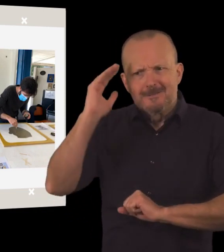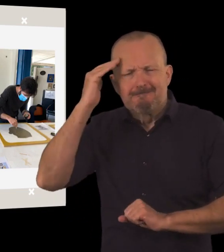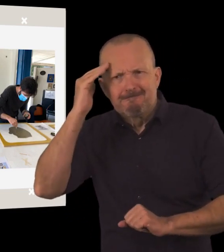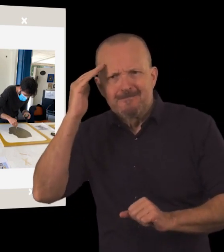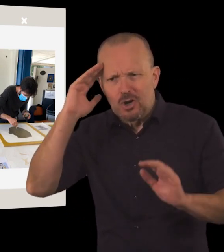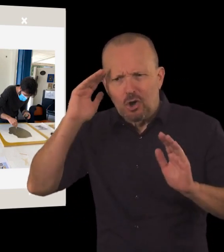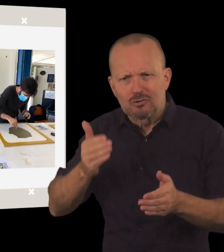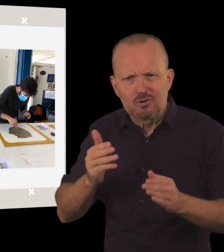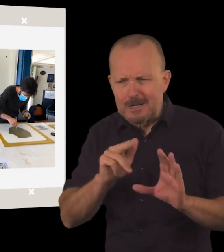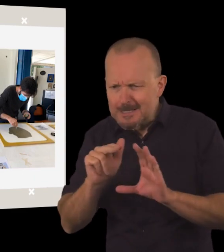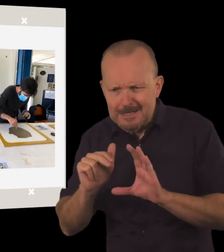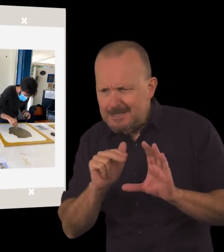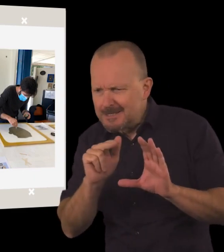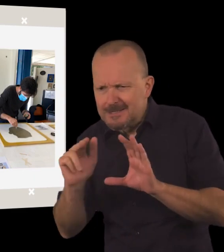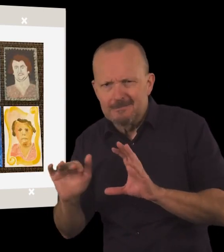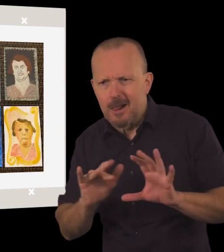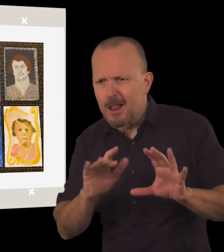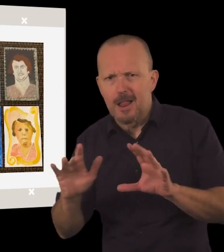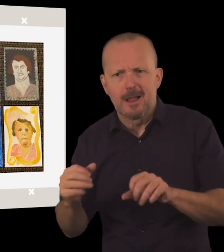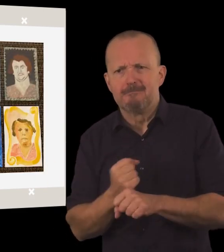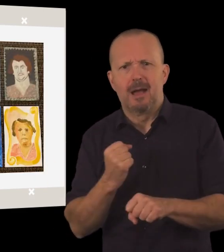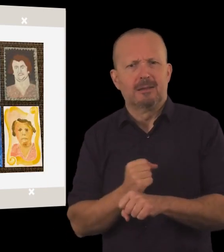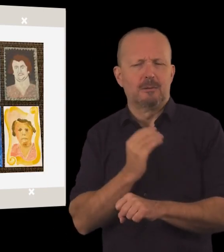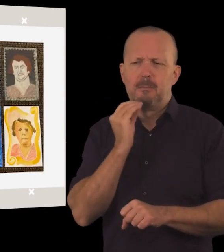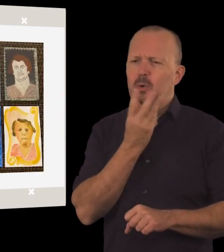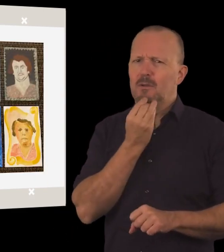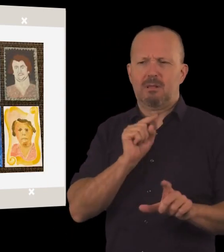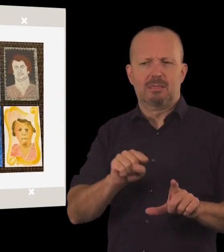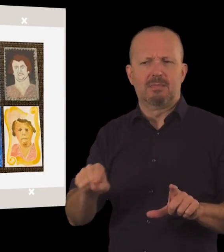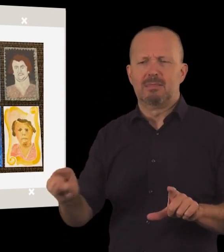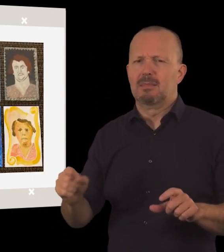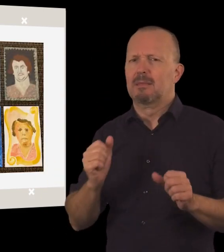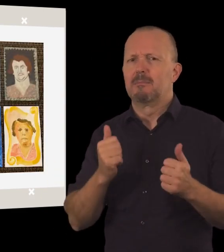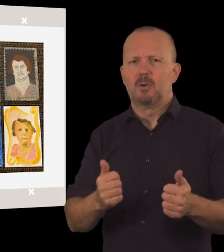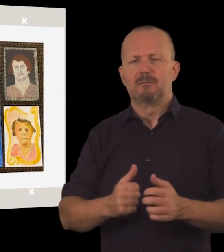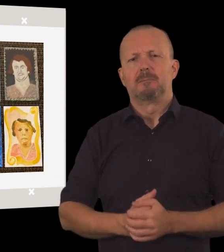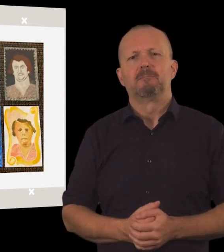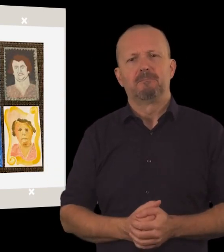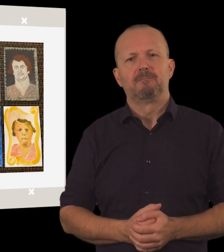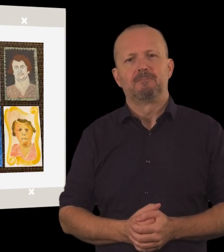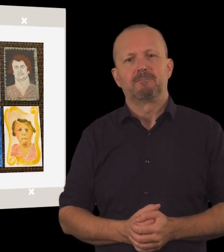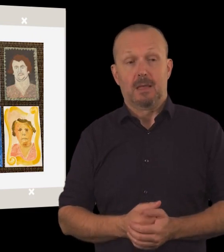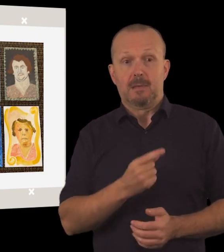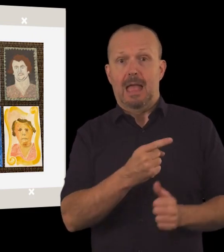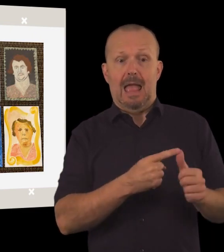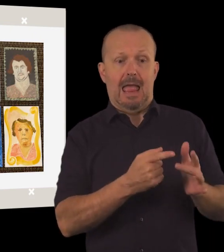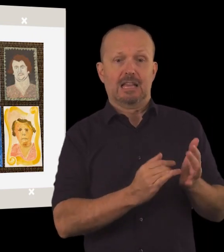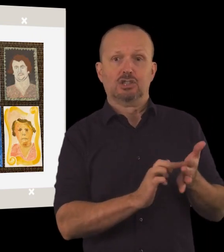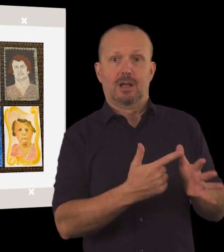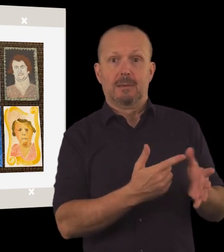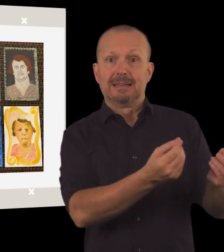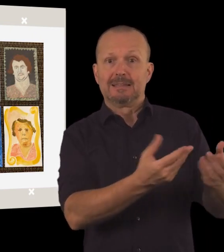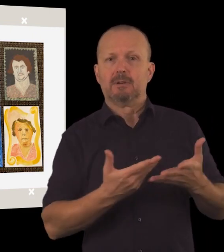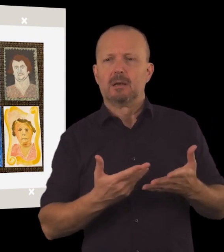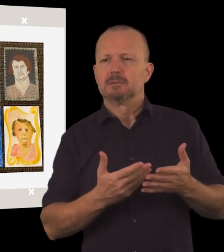drawing sessions that we have at Artsenta. So this is Eileen. We actually do not know who Eileen is. We